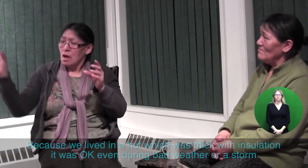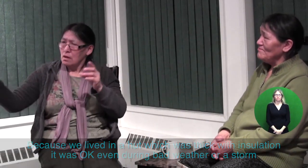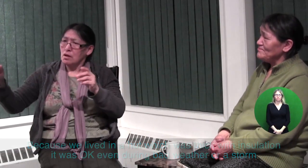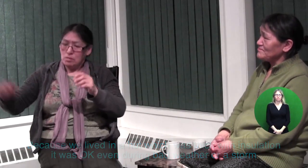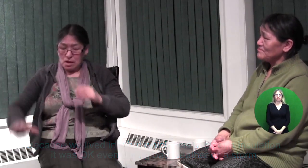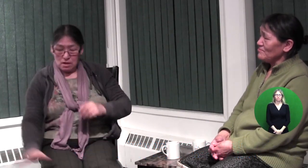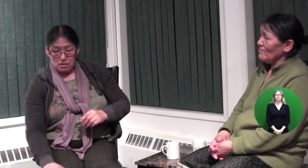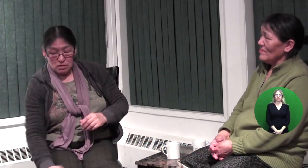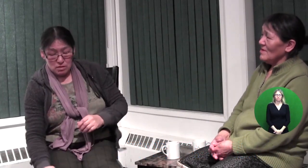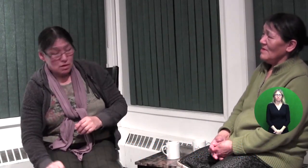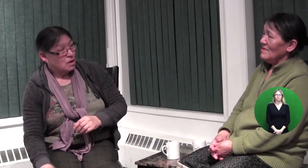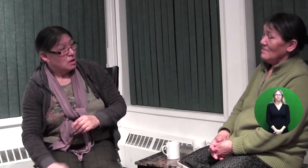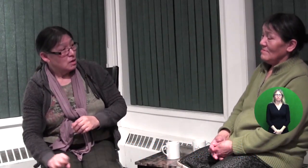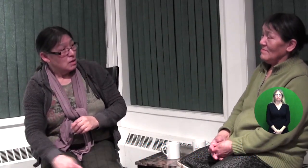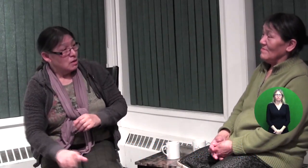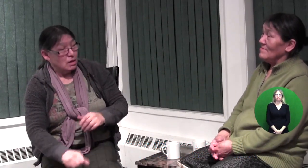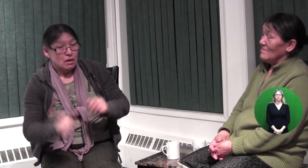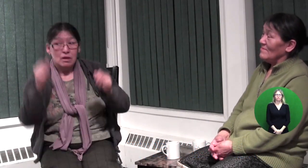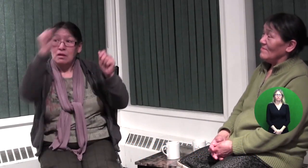a storm.